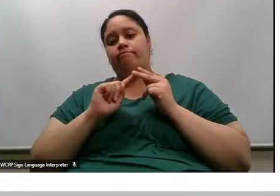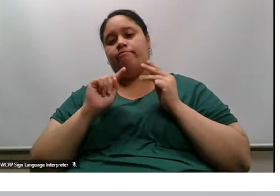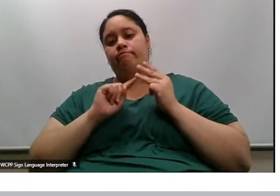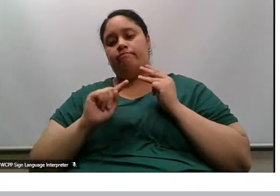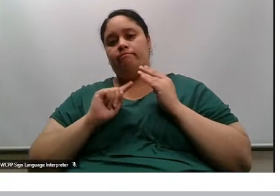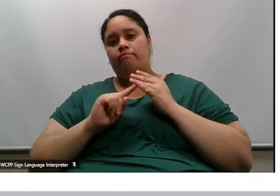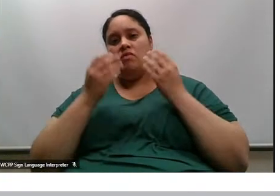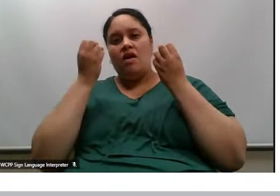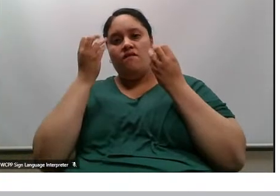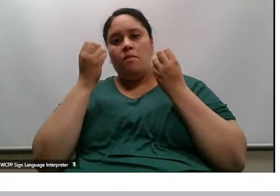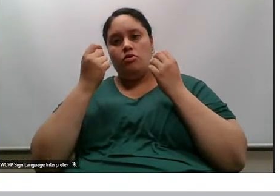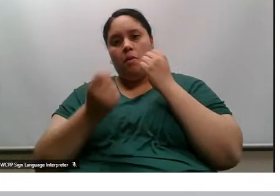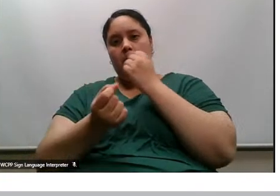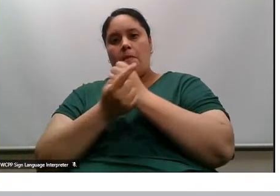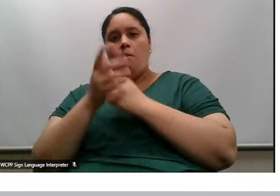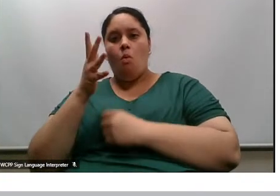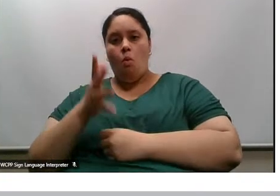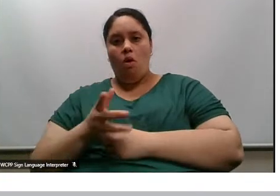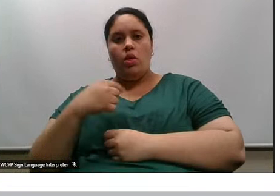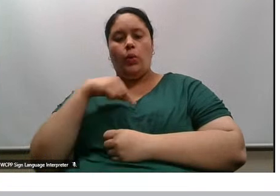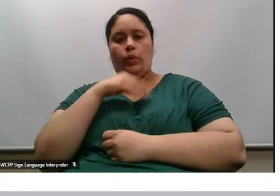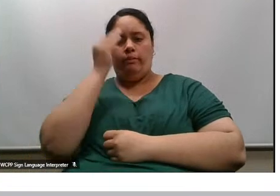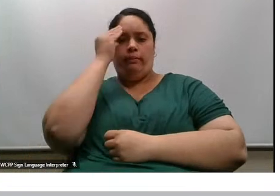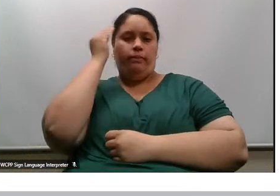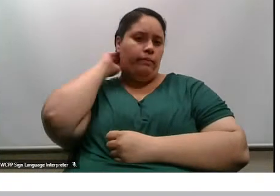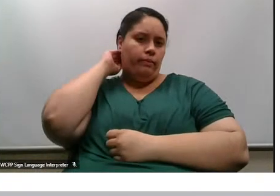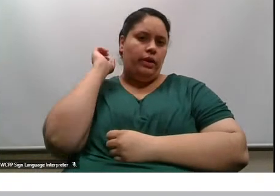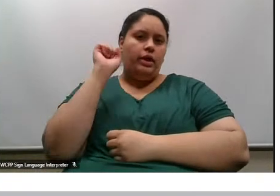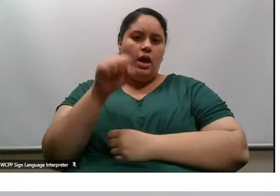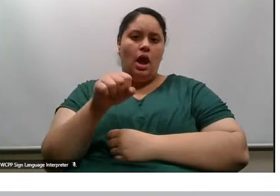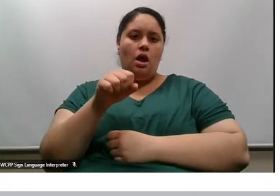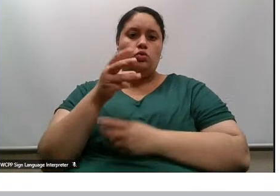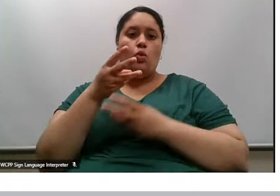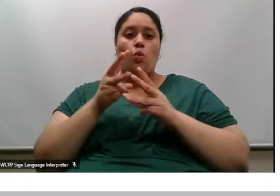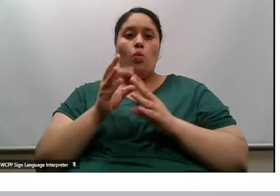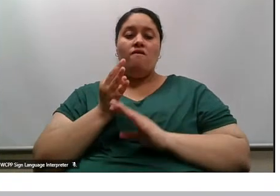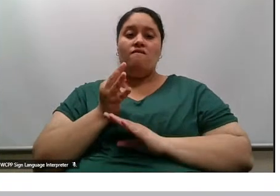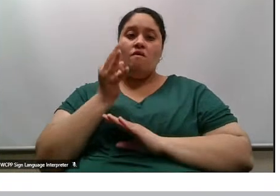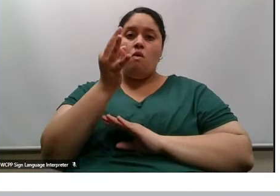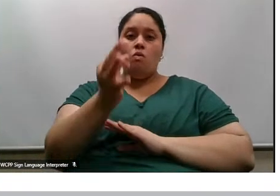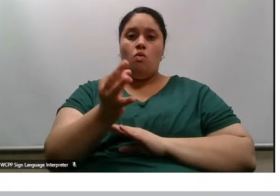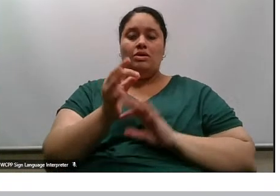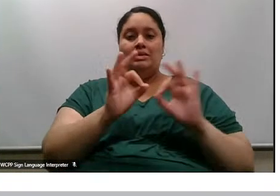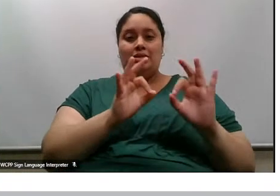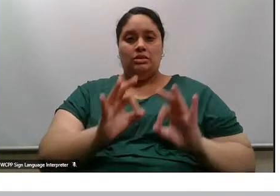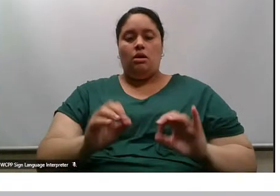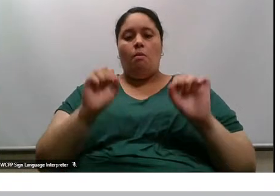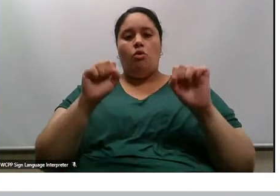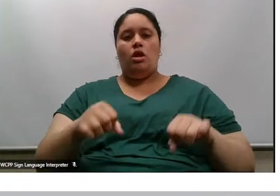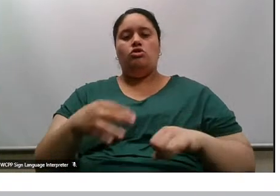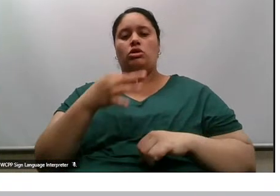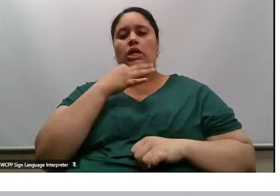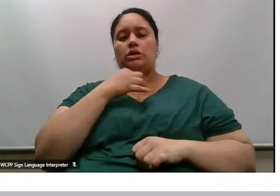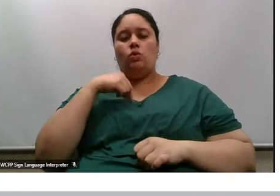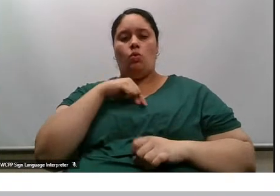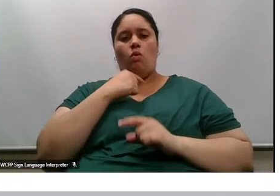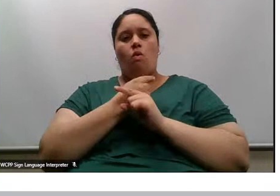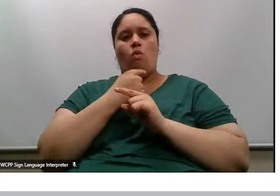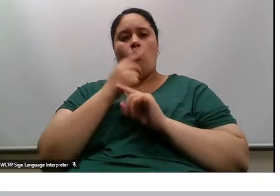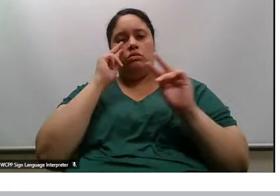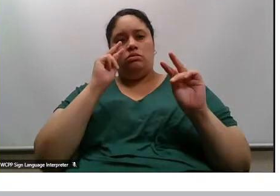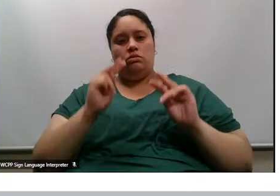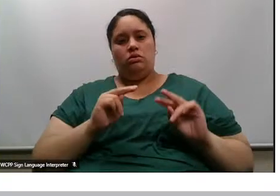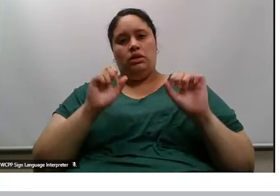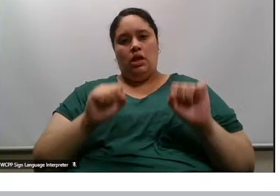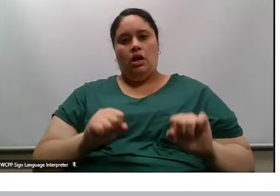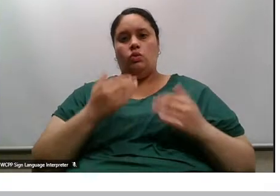that would come up that we can take note of, so that moving forward, these are potential risks that we can always look at. So thank you for the